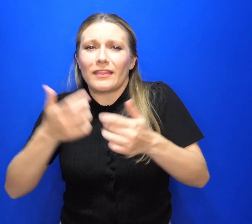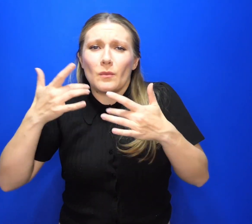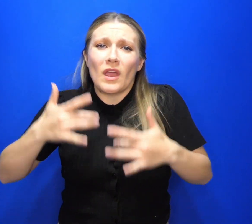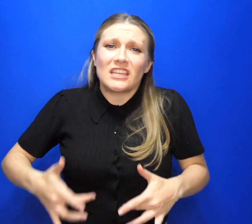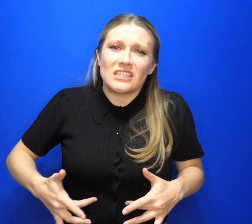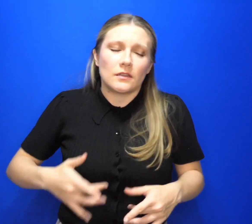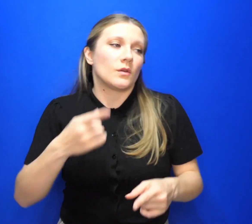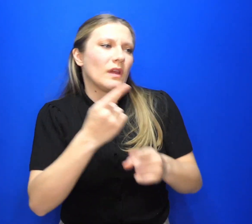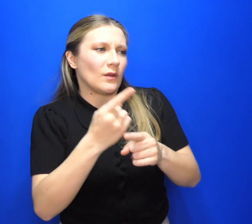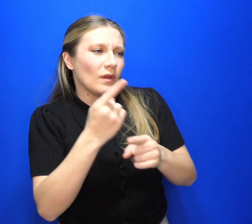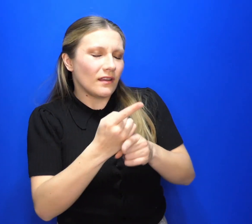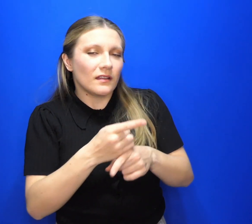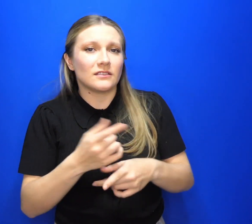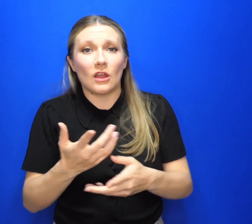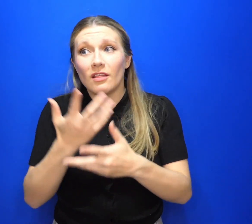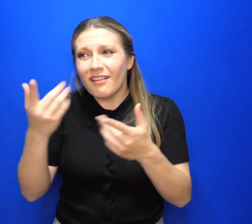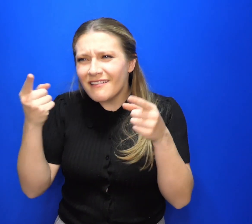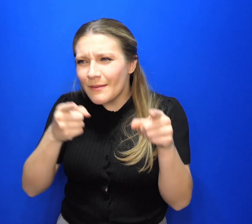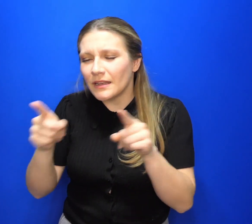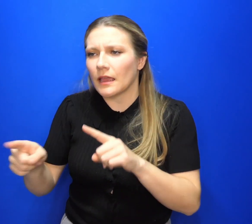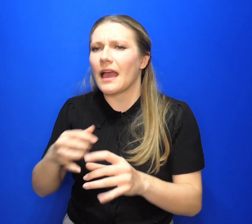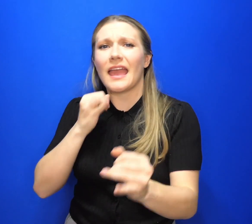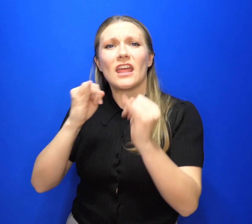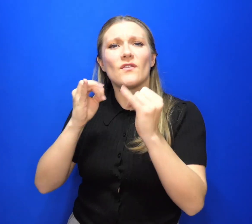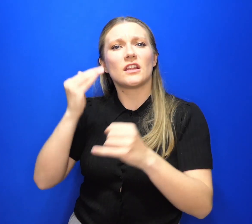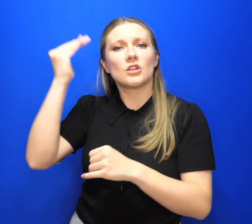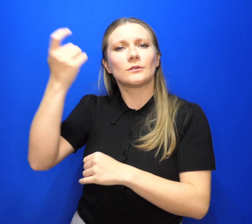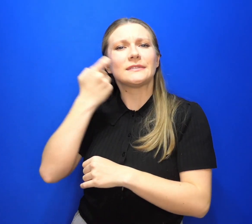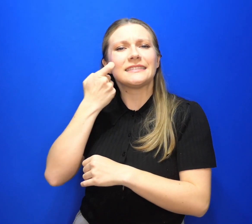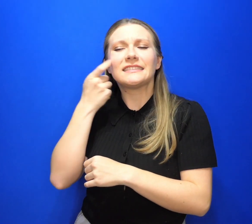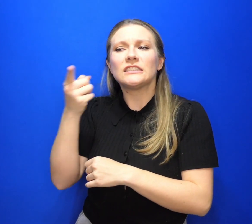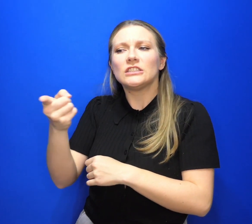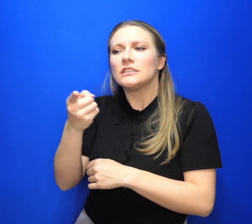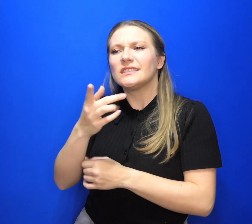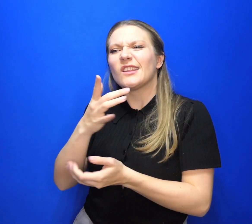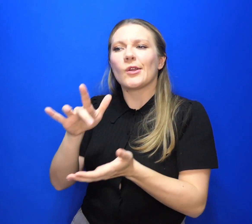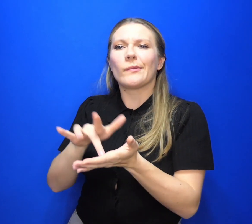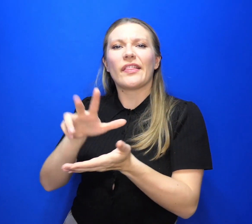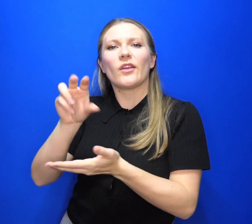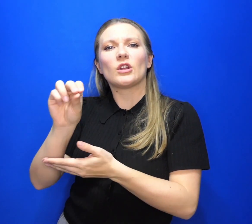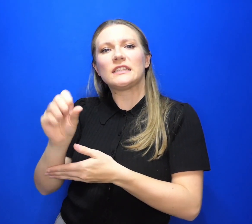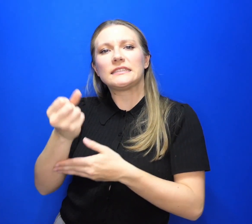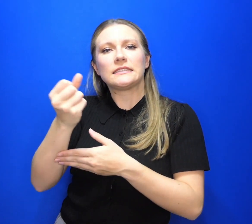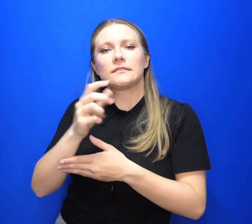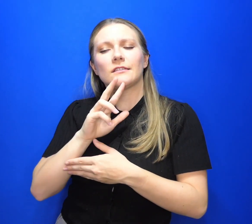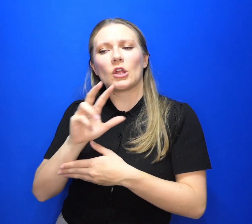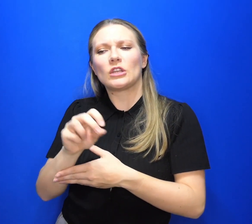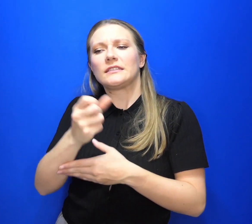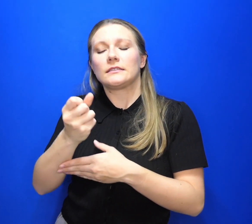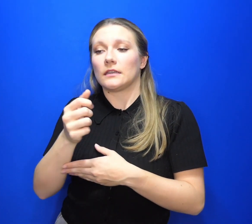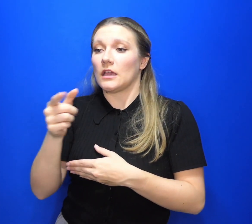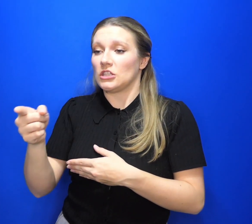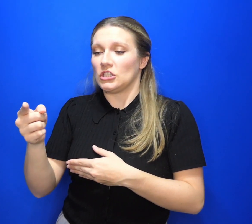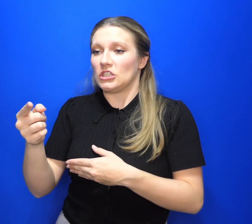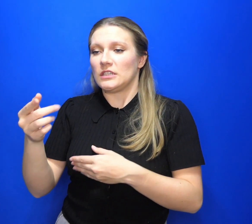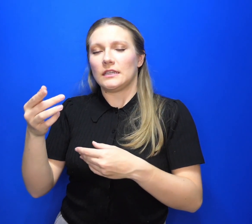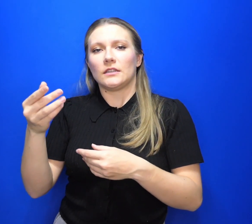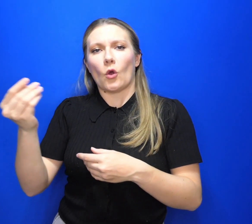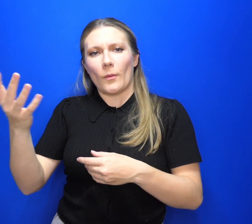or, there's a lot happening. I interviewed an adult recently. She's in her mid-30s, and she said they were explaining to her about